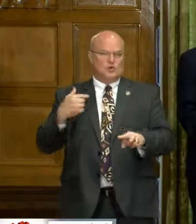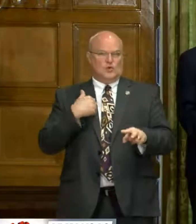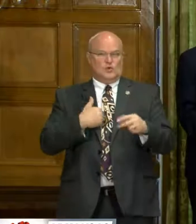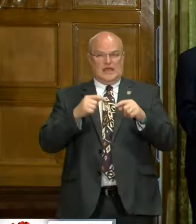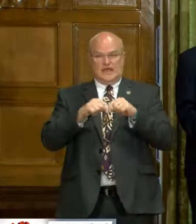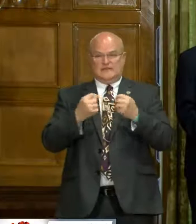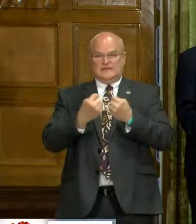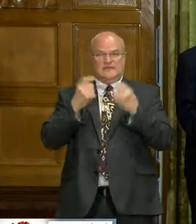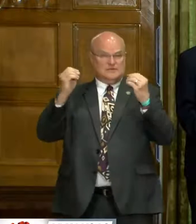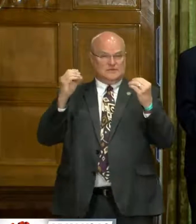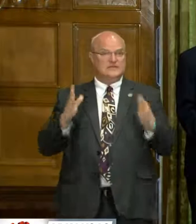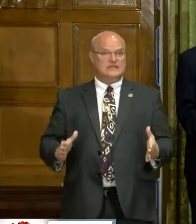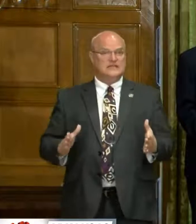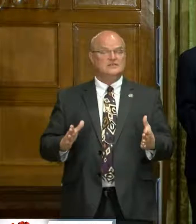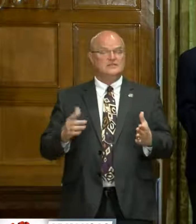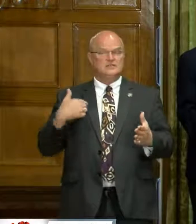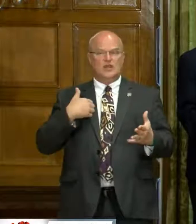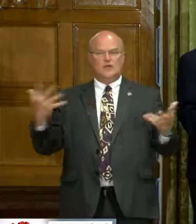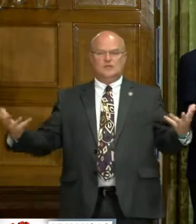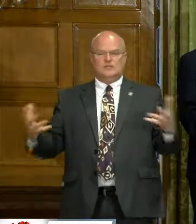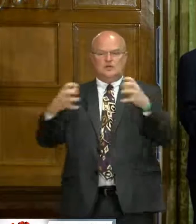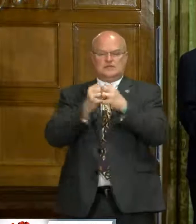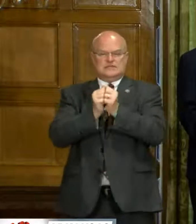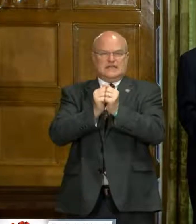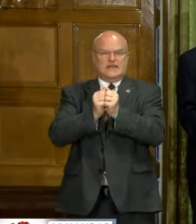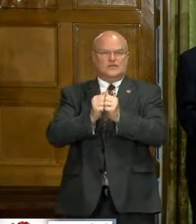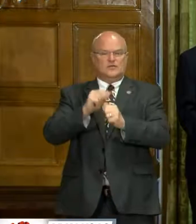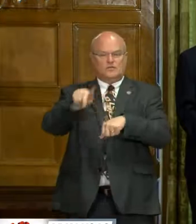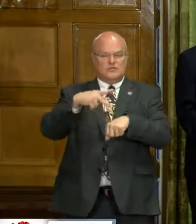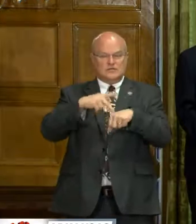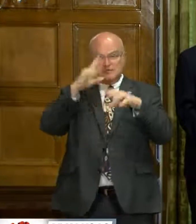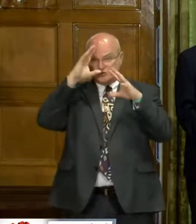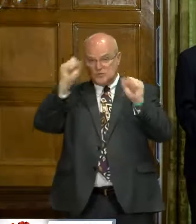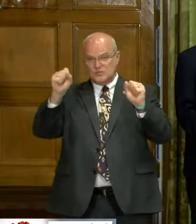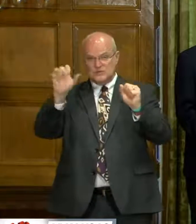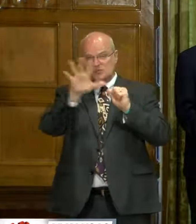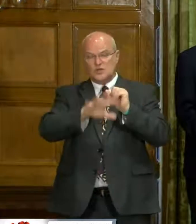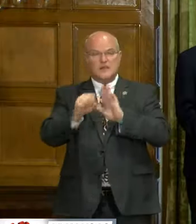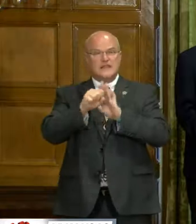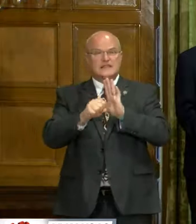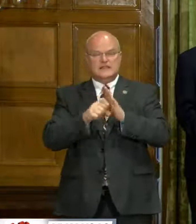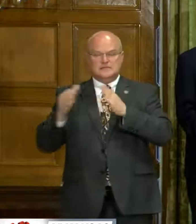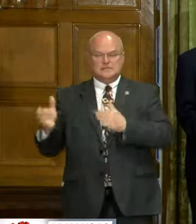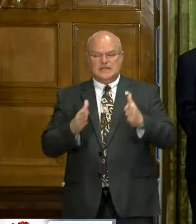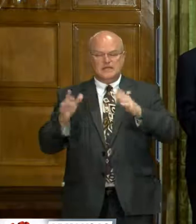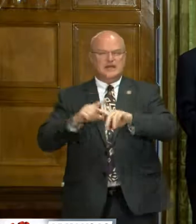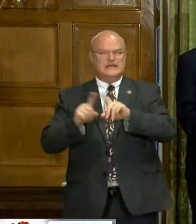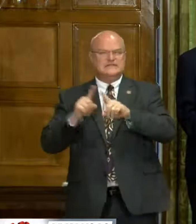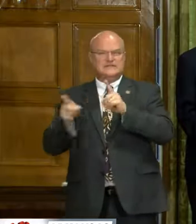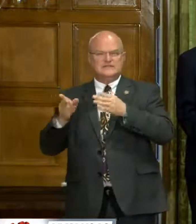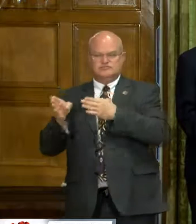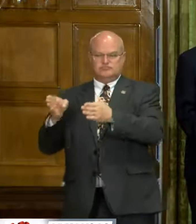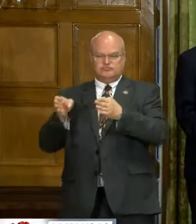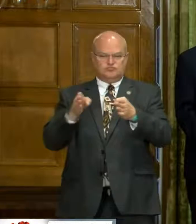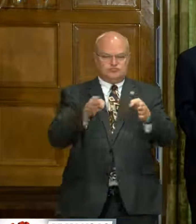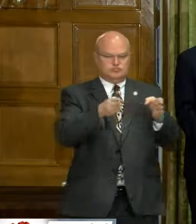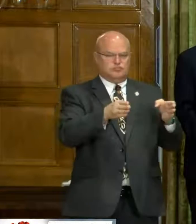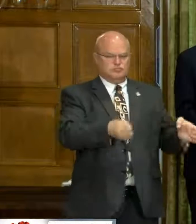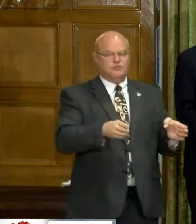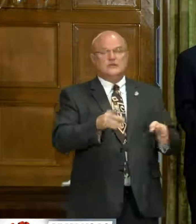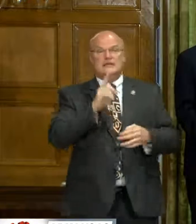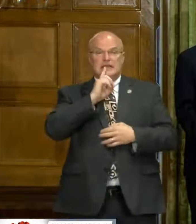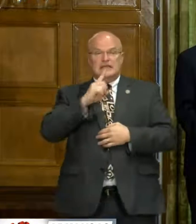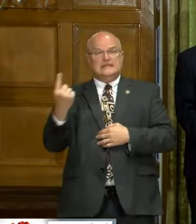We have teams of teachers that we've brought together and principals and superintendents that are planning out different scenarios and possibilities.